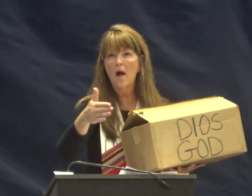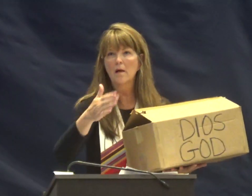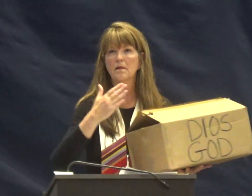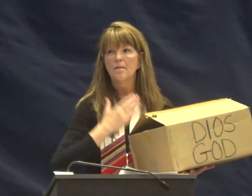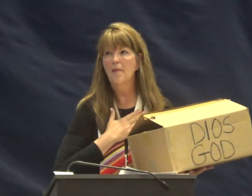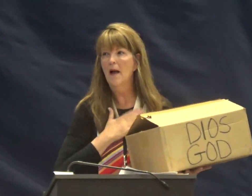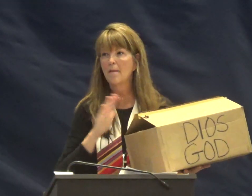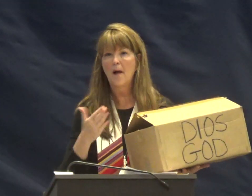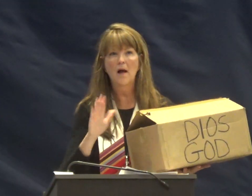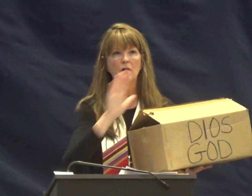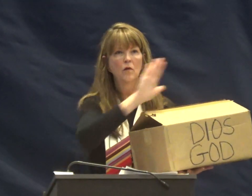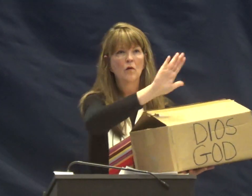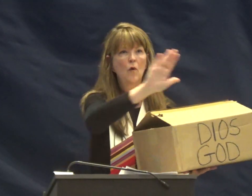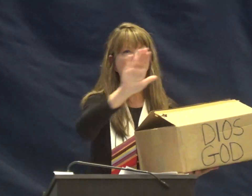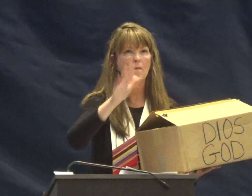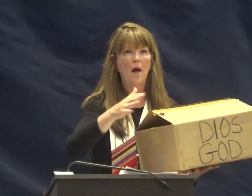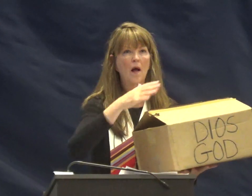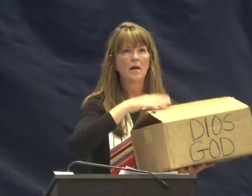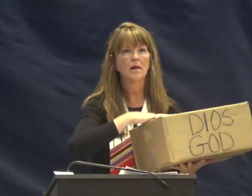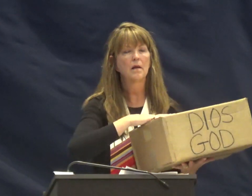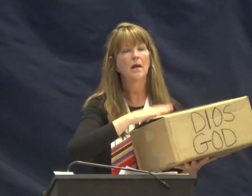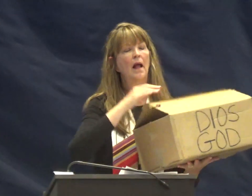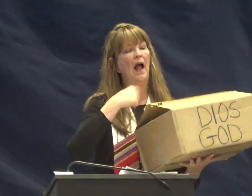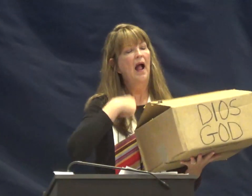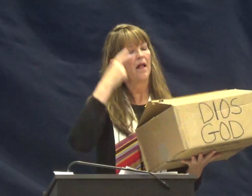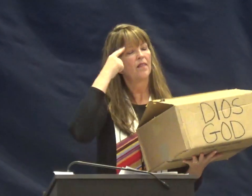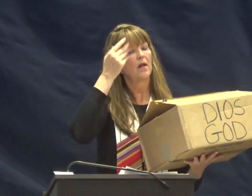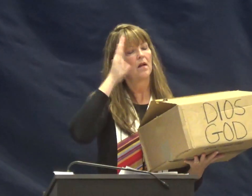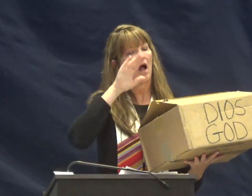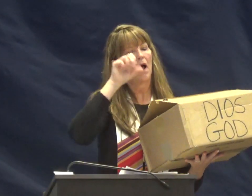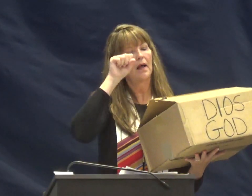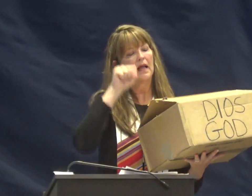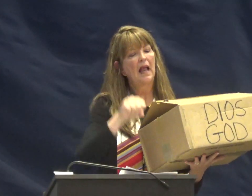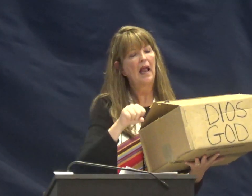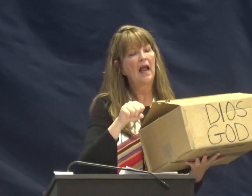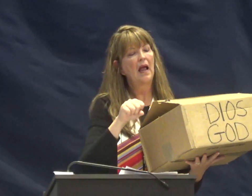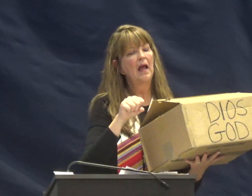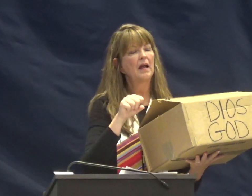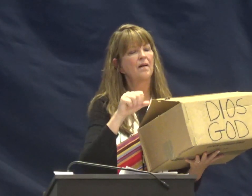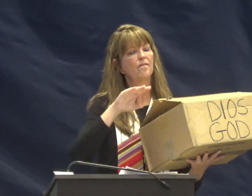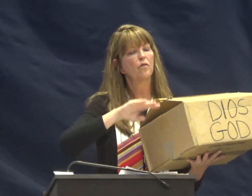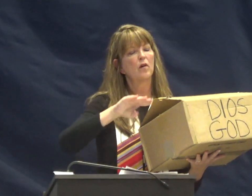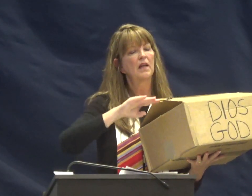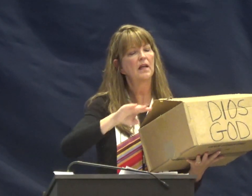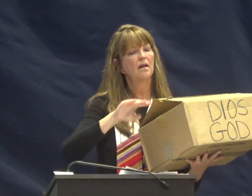Cannot be put in your box, or my box, or any y'all's box.